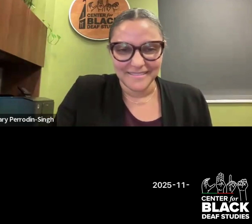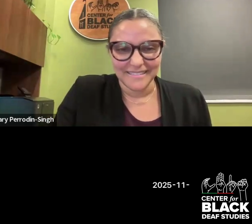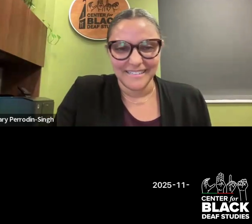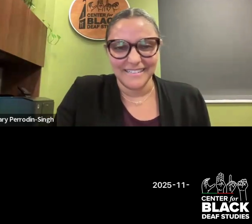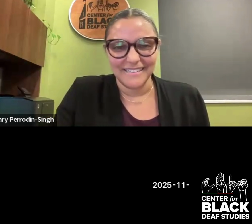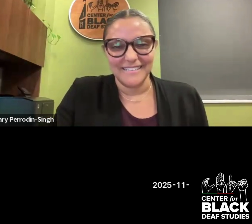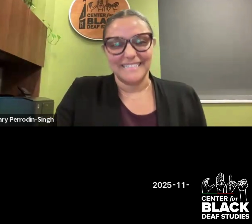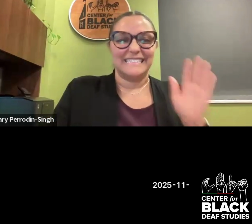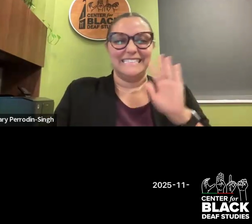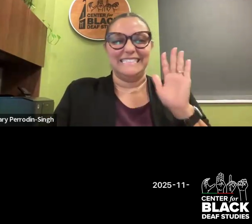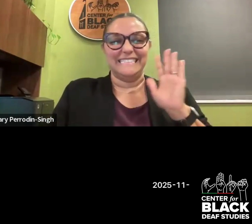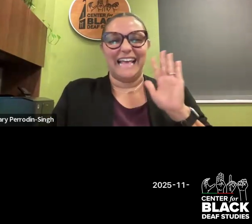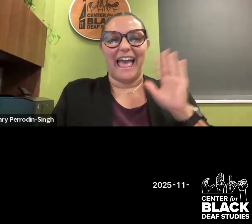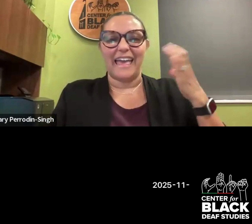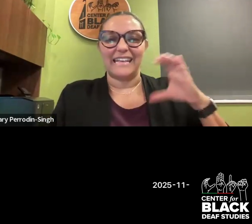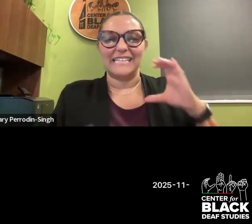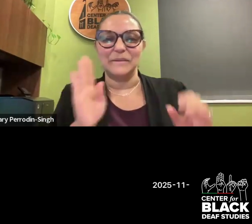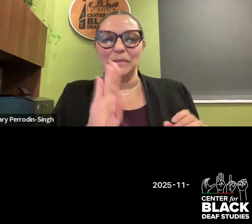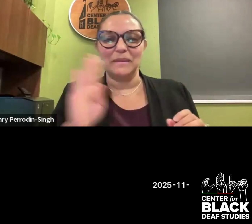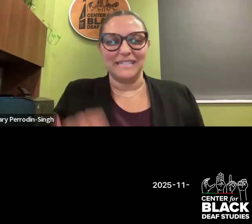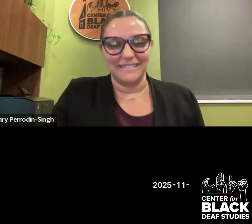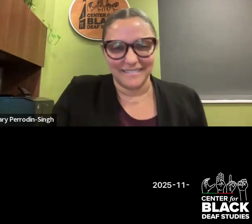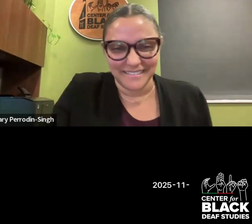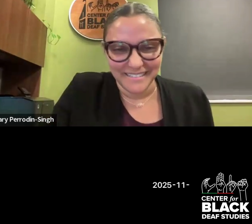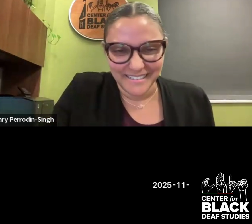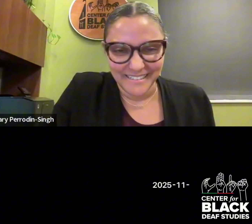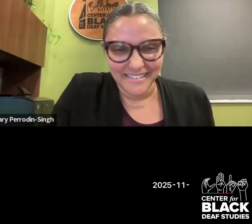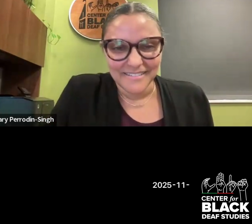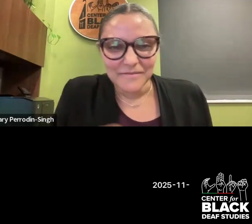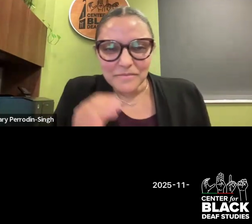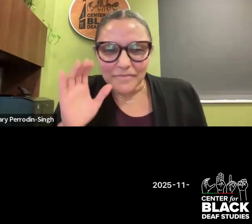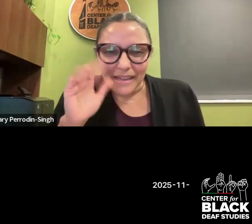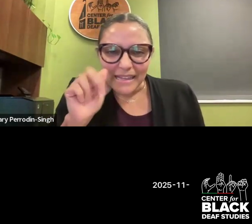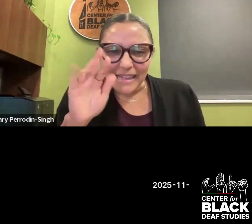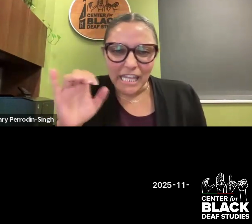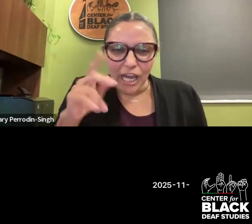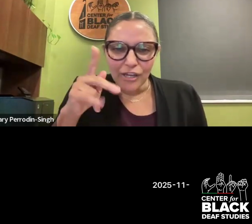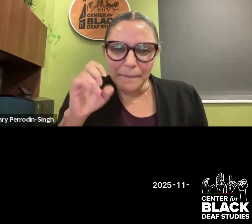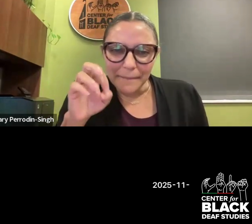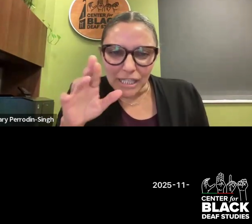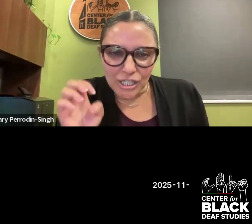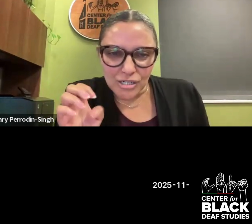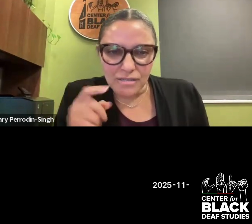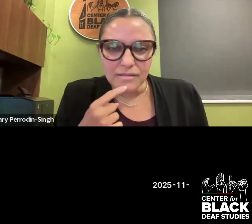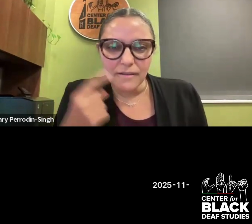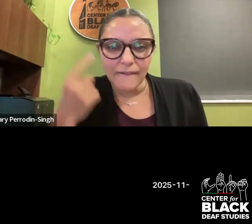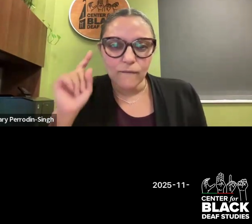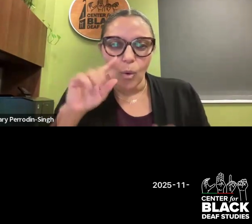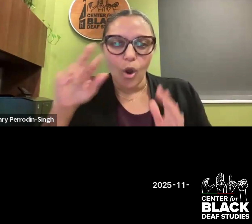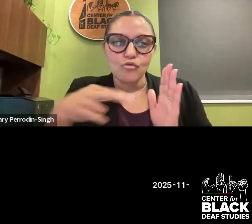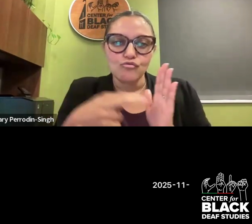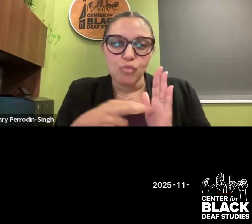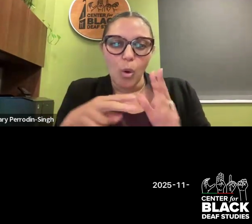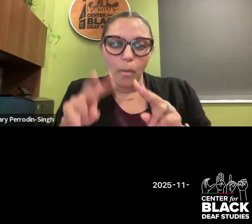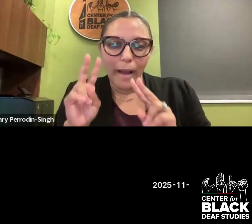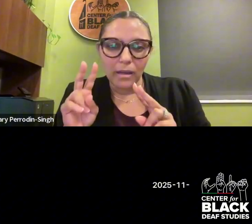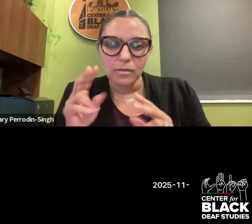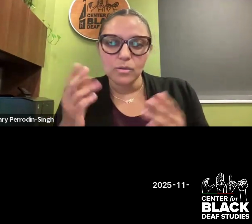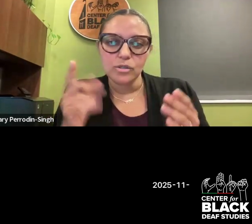the world a better place. And so that's what really drove my passion to wanting to be a lawyer at first. Hi,